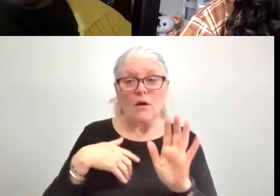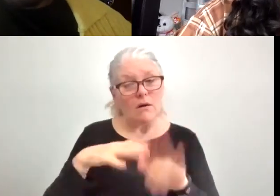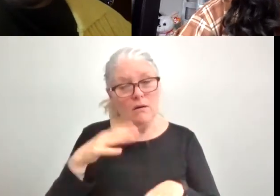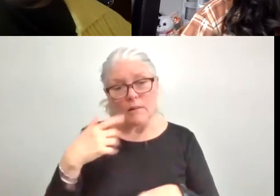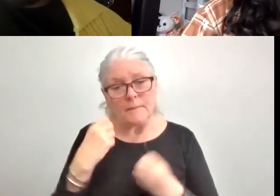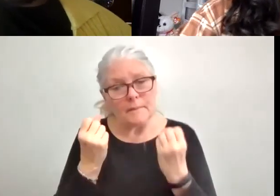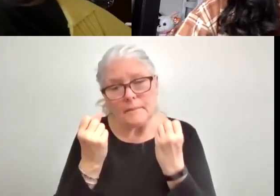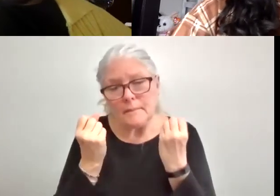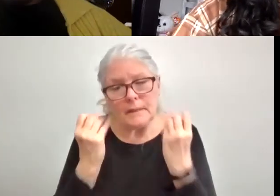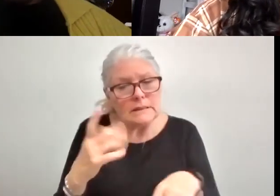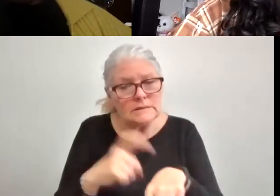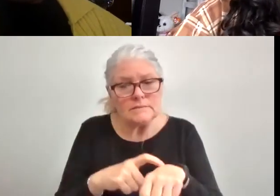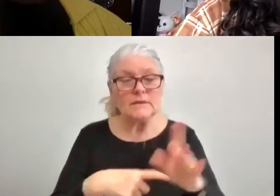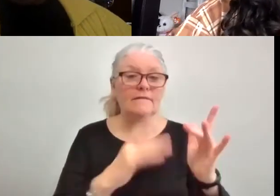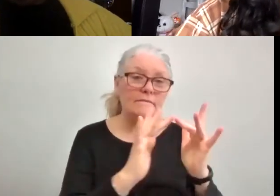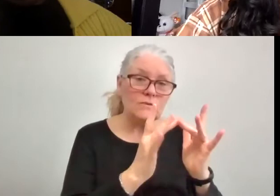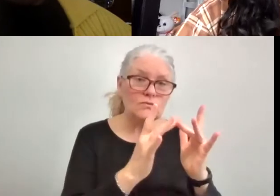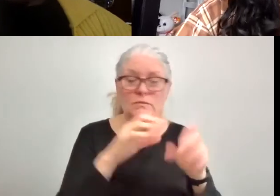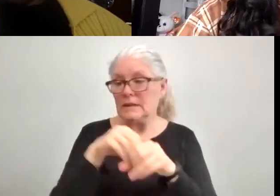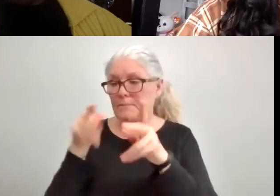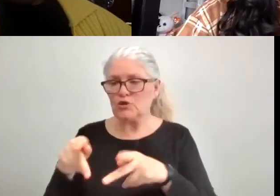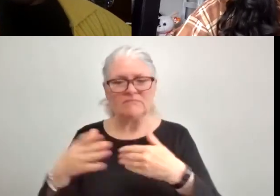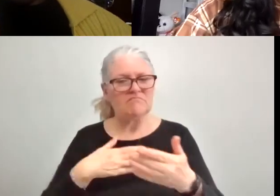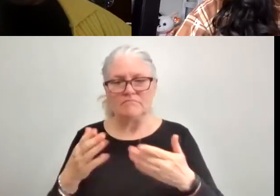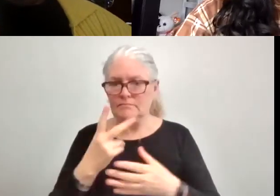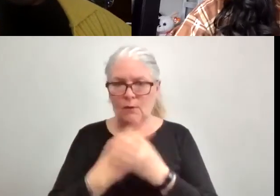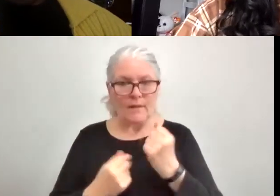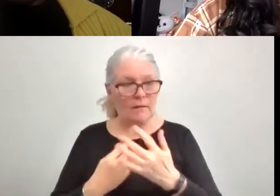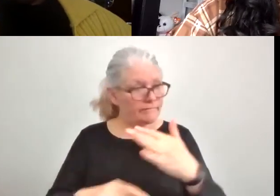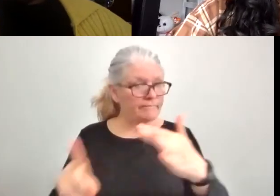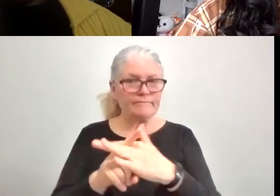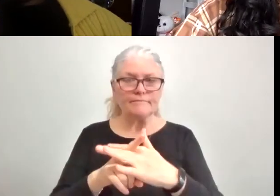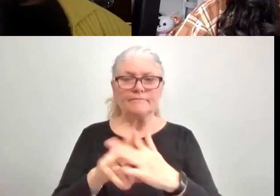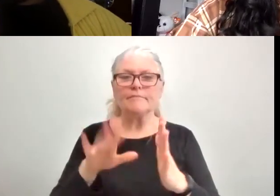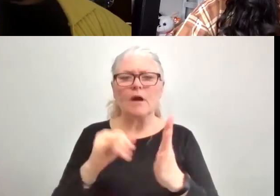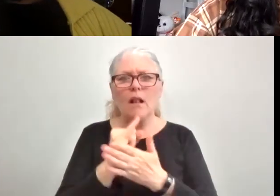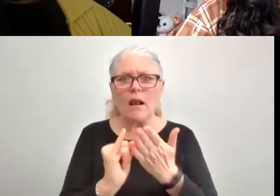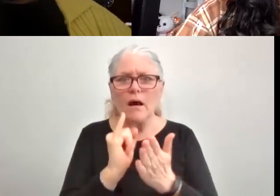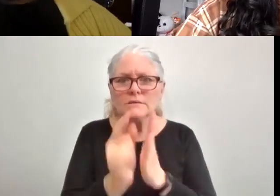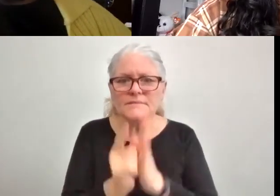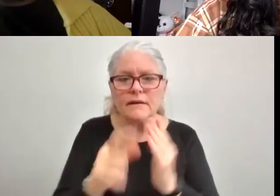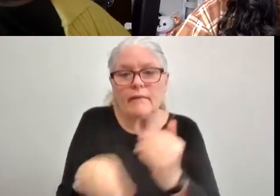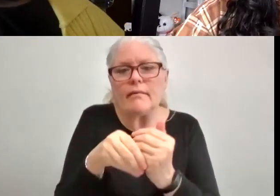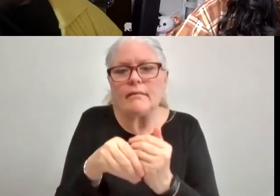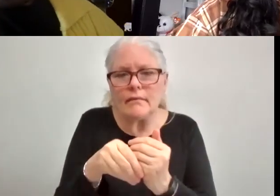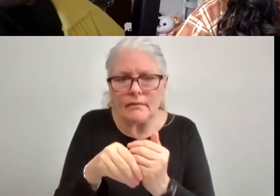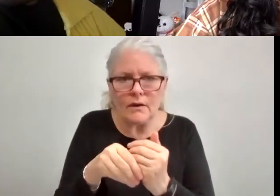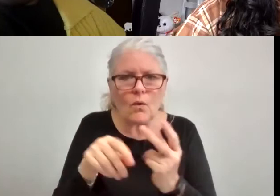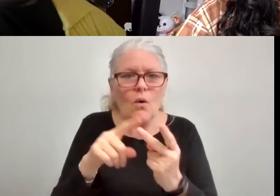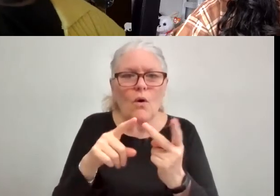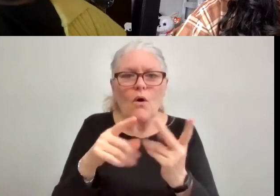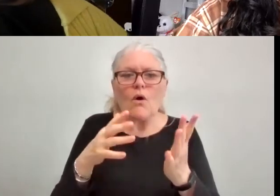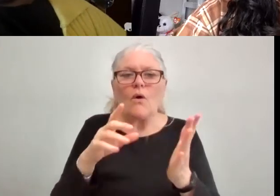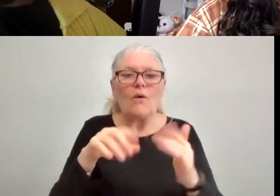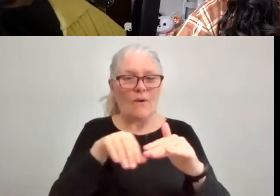events, digital or otherwise, where it was just like I was just an add-on, or like they kind of just shoved